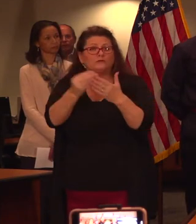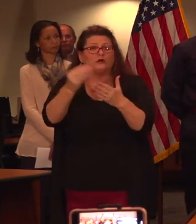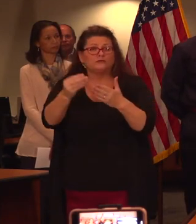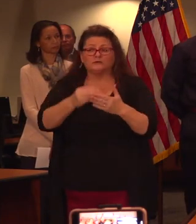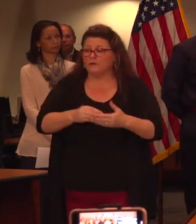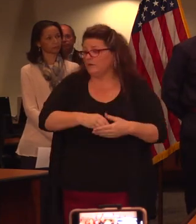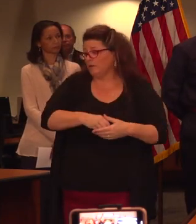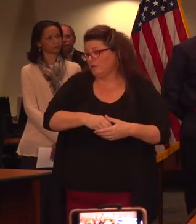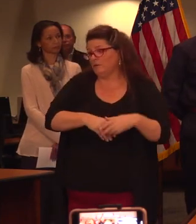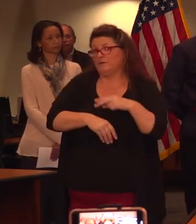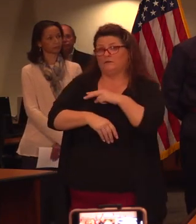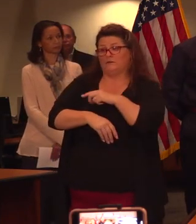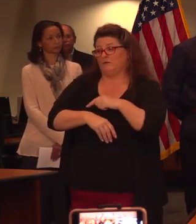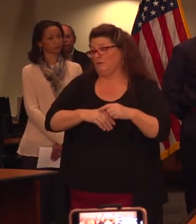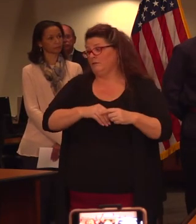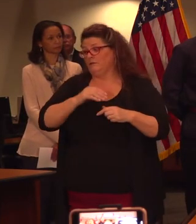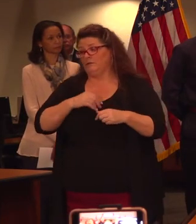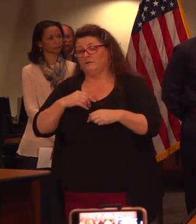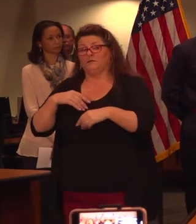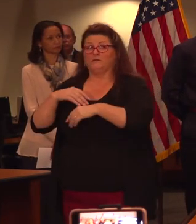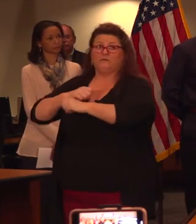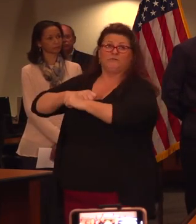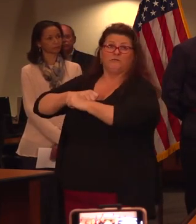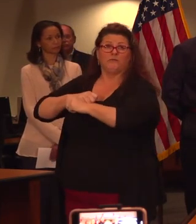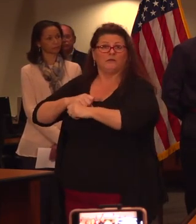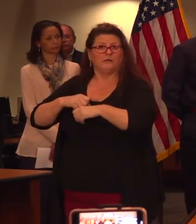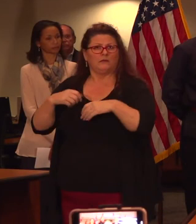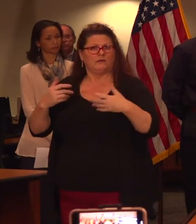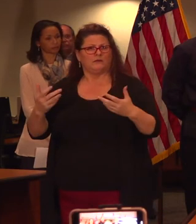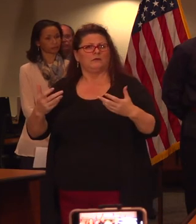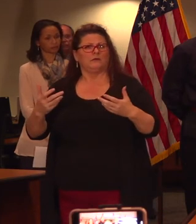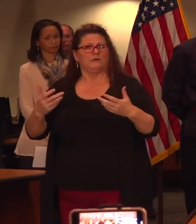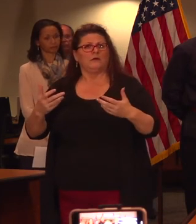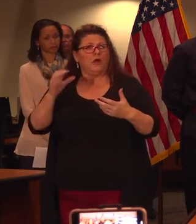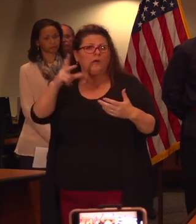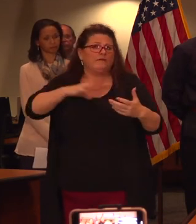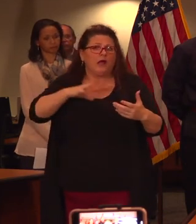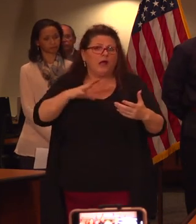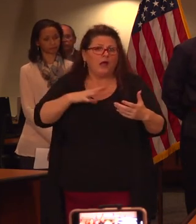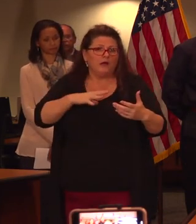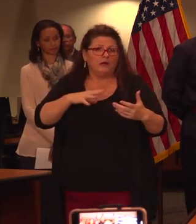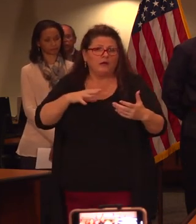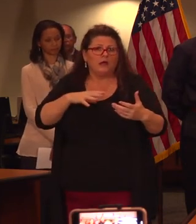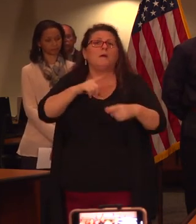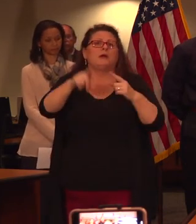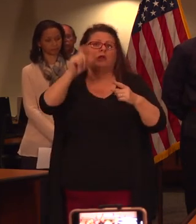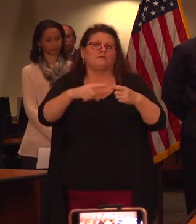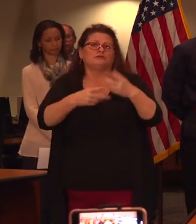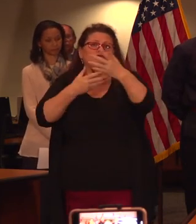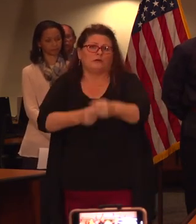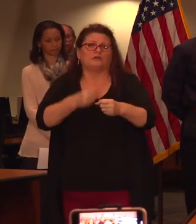person standing next to us. It's now a part of our new condition. So now we need to learn to operate in that and regain our confidence in